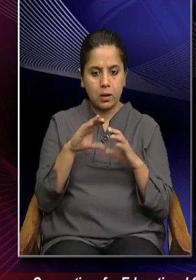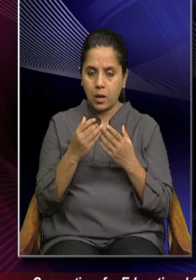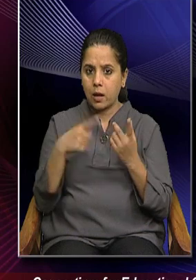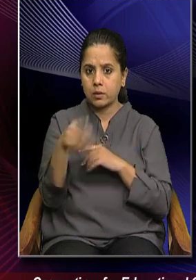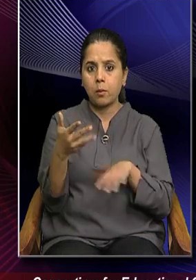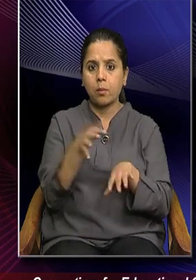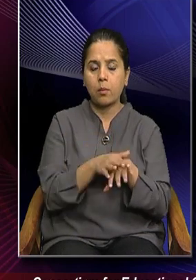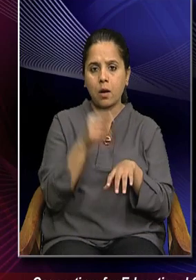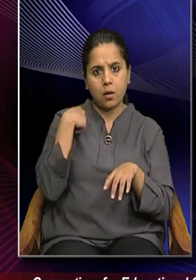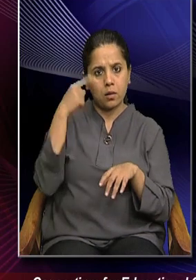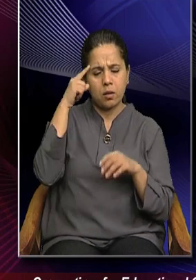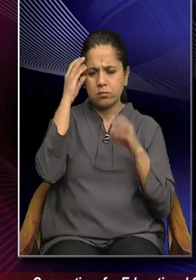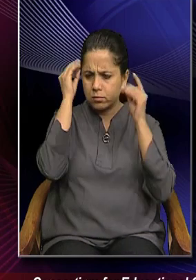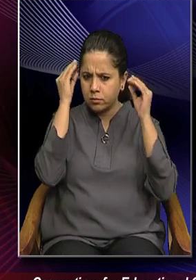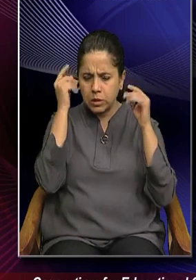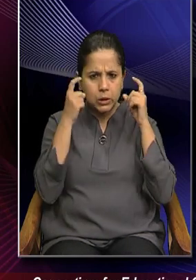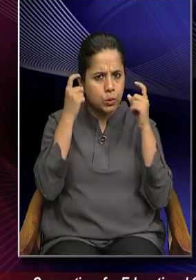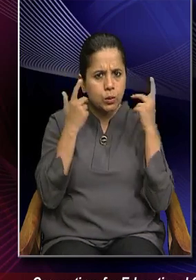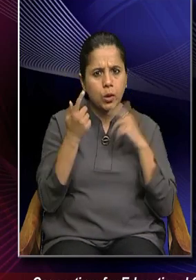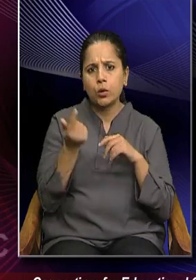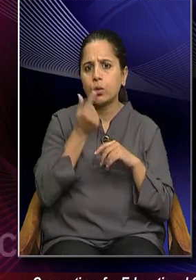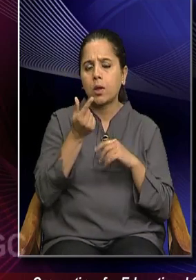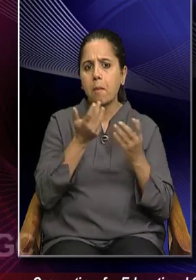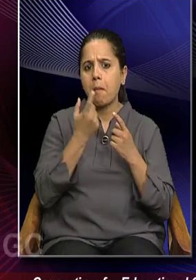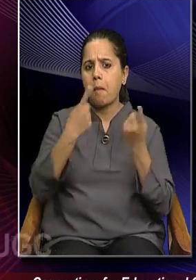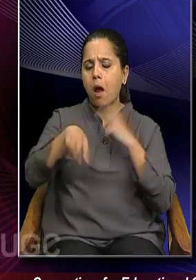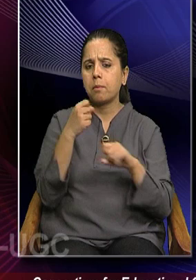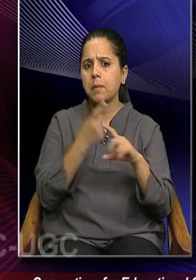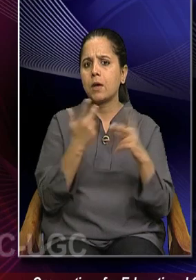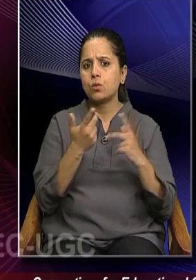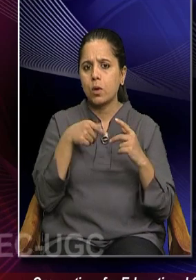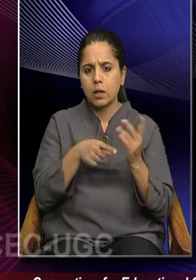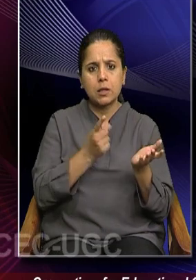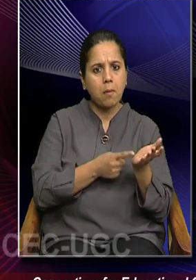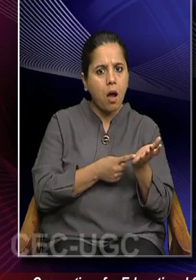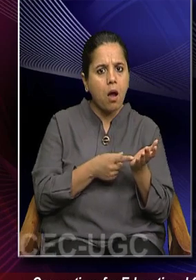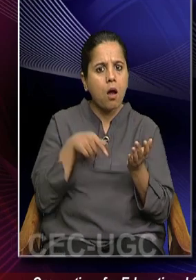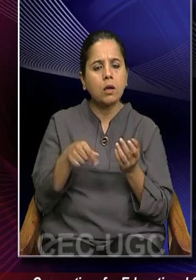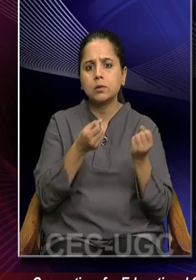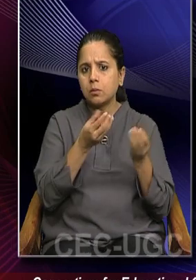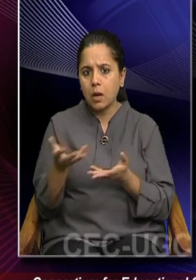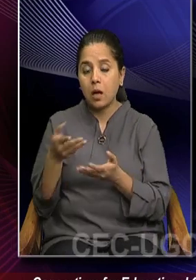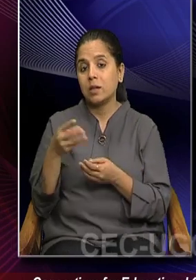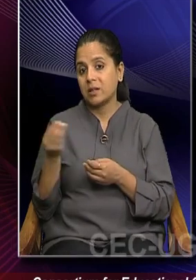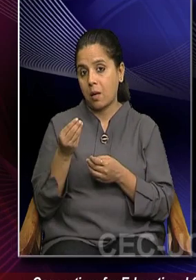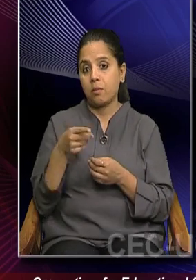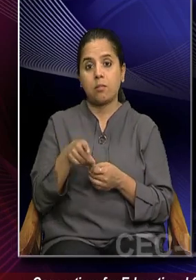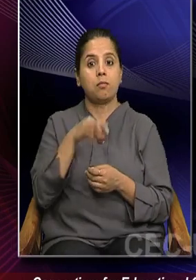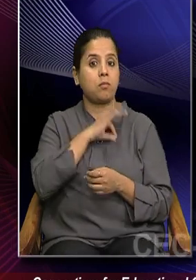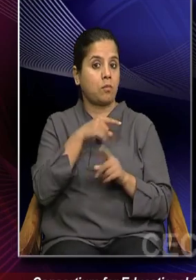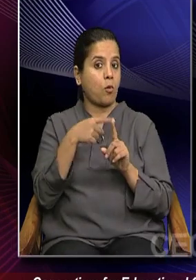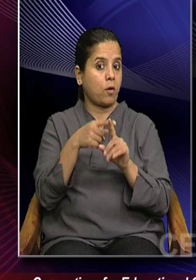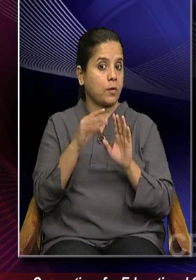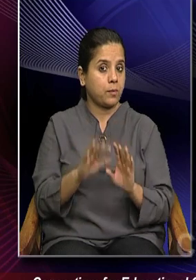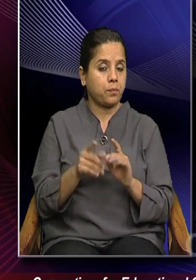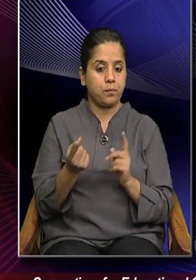through simulations using the market scenarios. There are certain advantages of